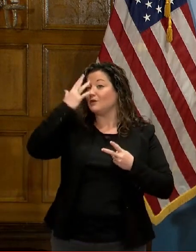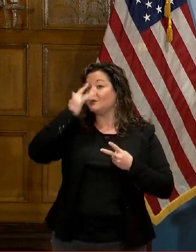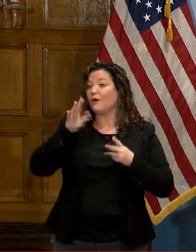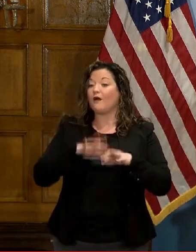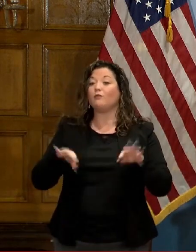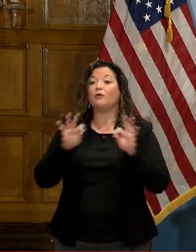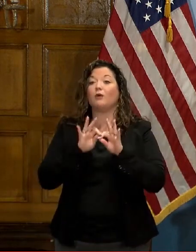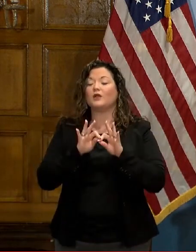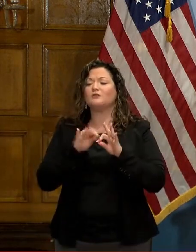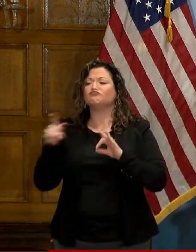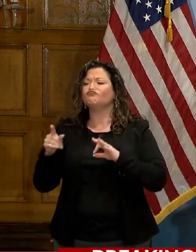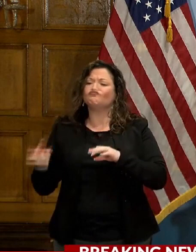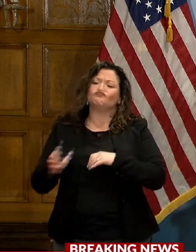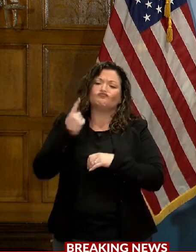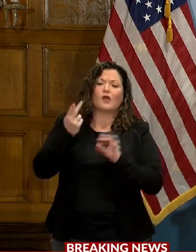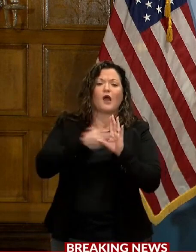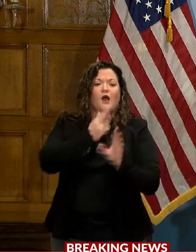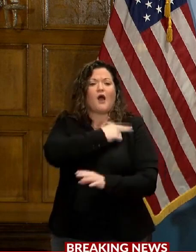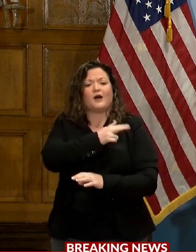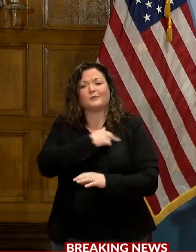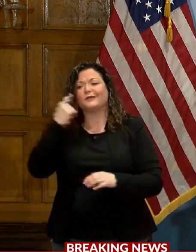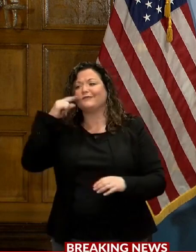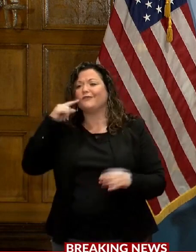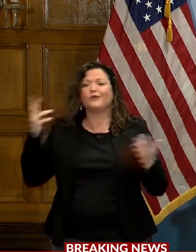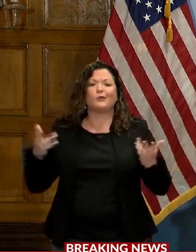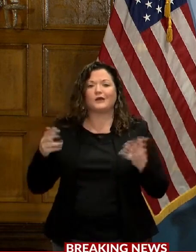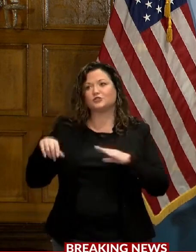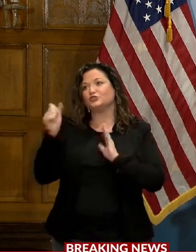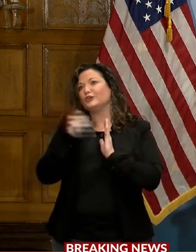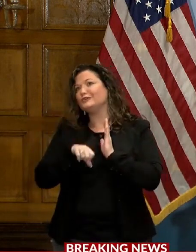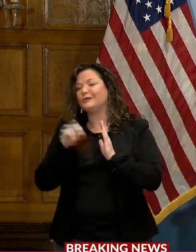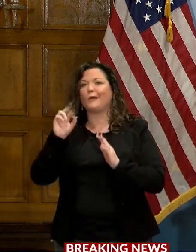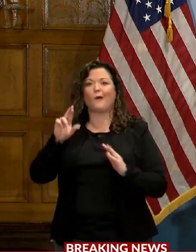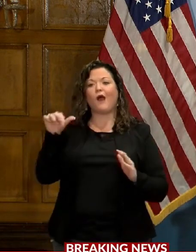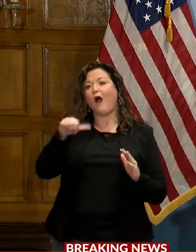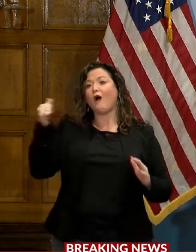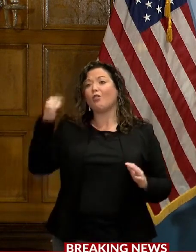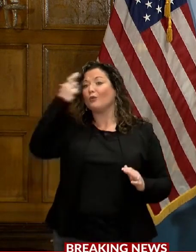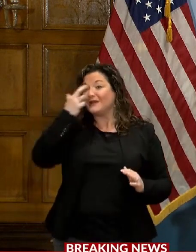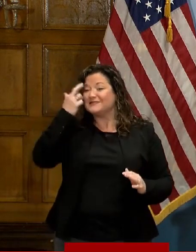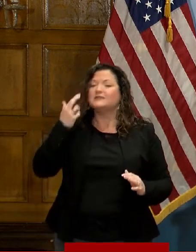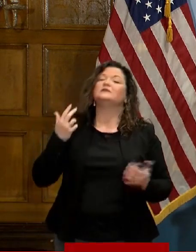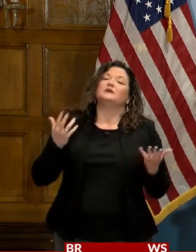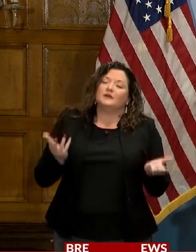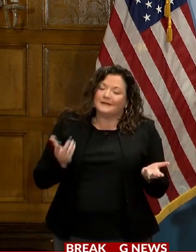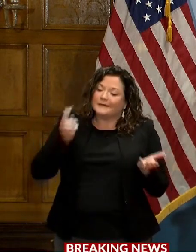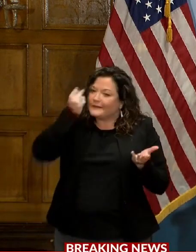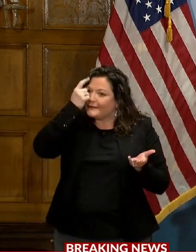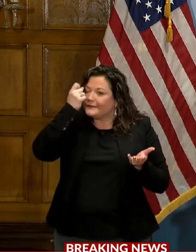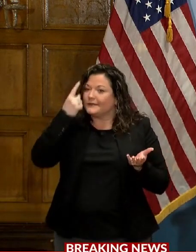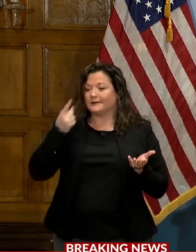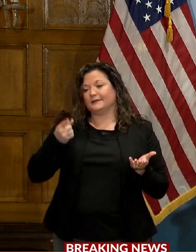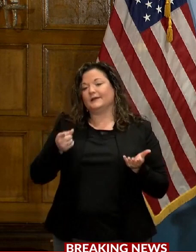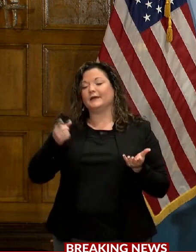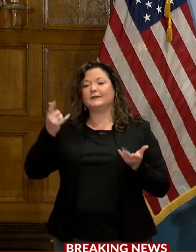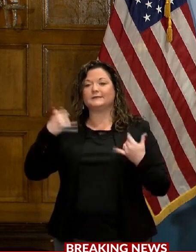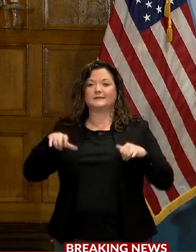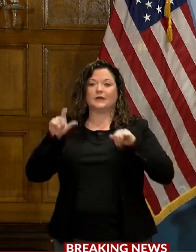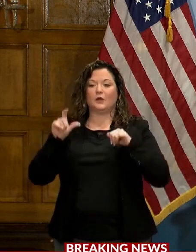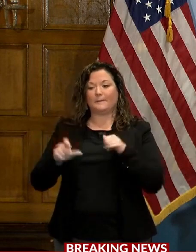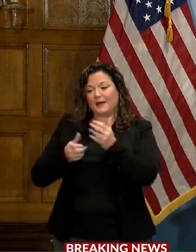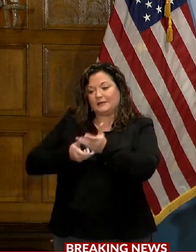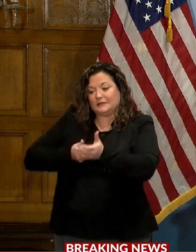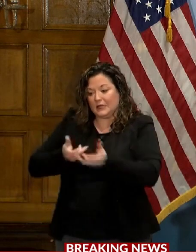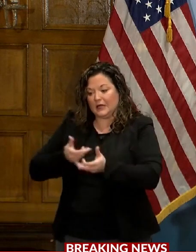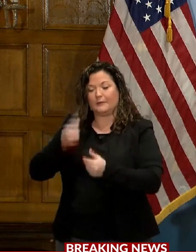the hospital for another surgery or for some other reason, they still have to be treated as a COVID